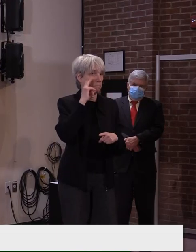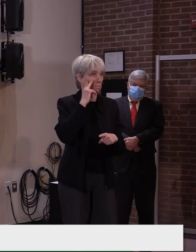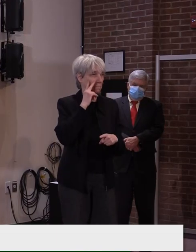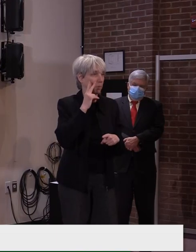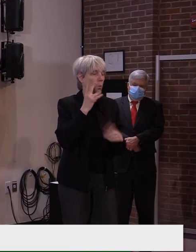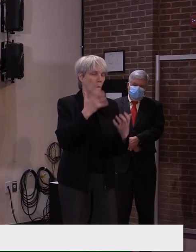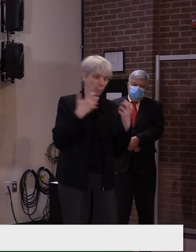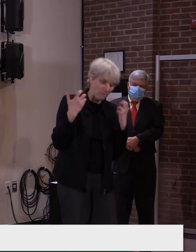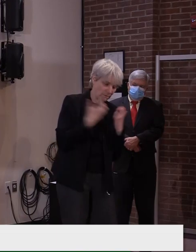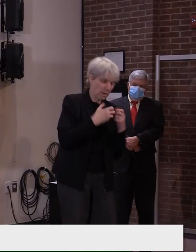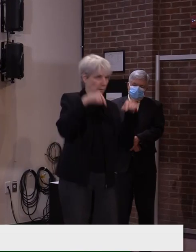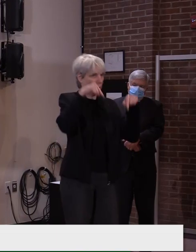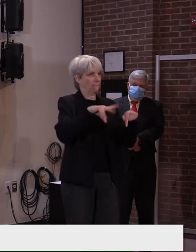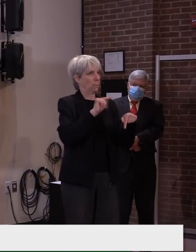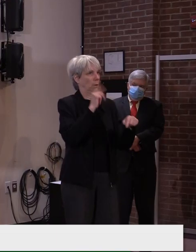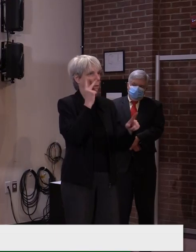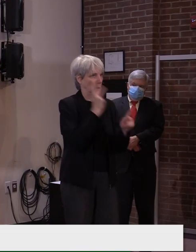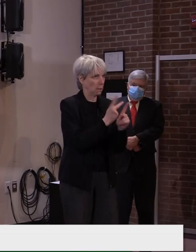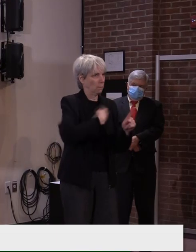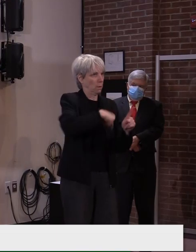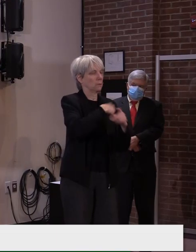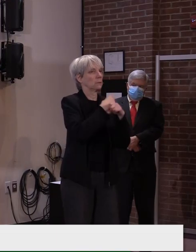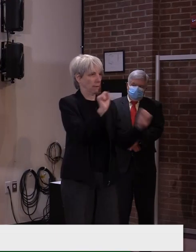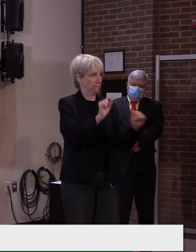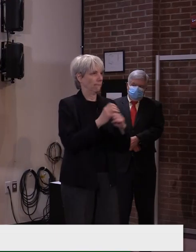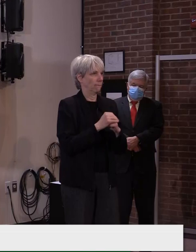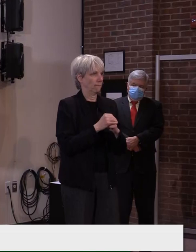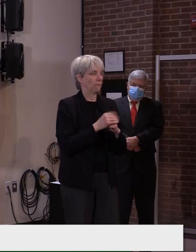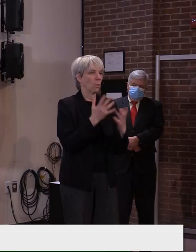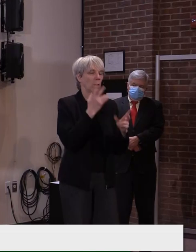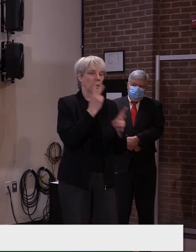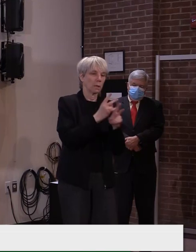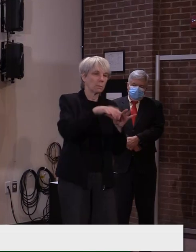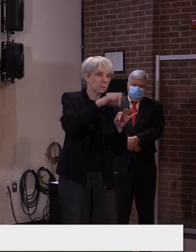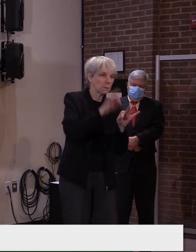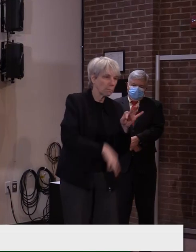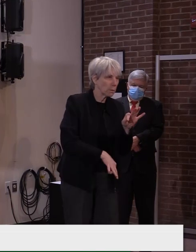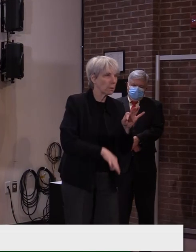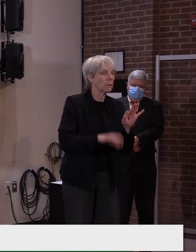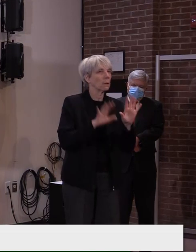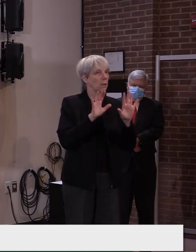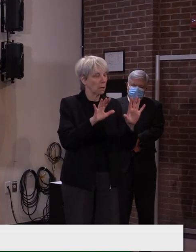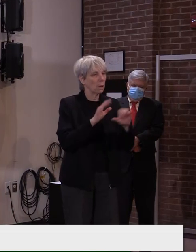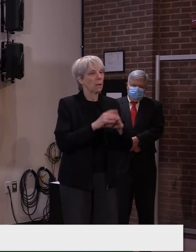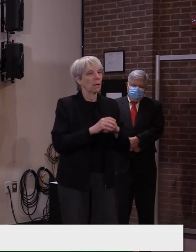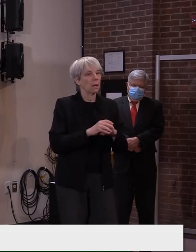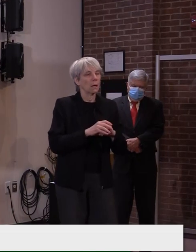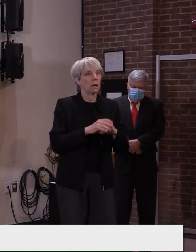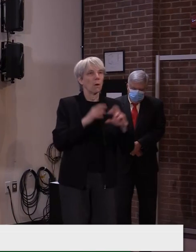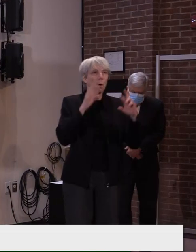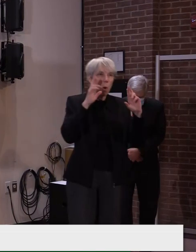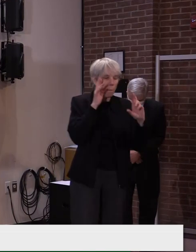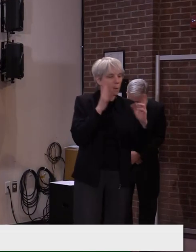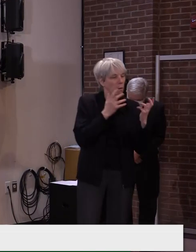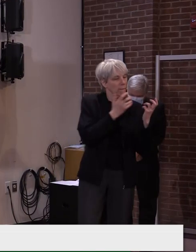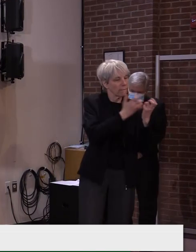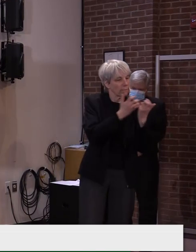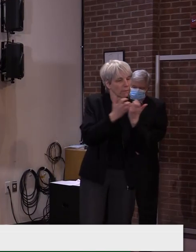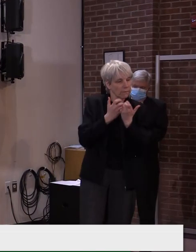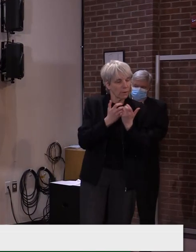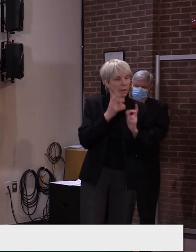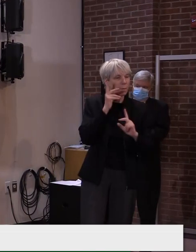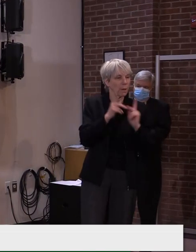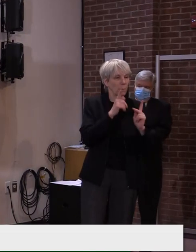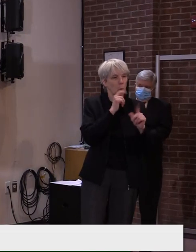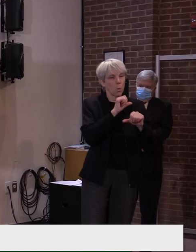for Vermont. We want to keep it simple. We want to be able to use it across different sectors as well and